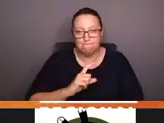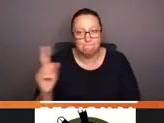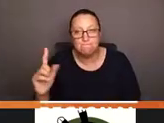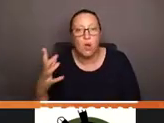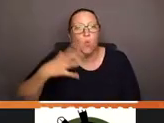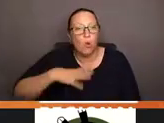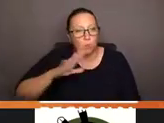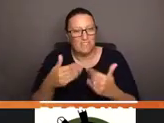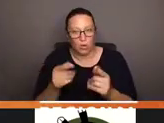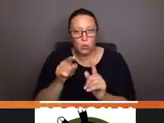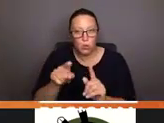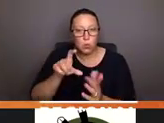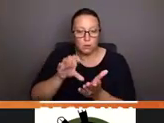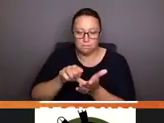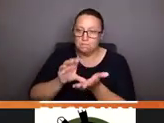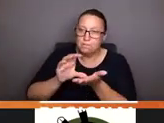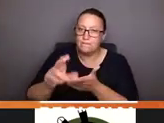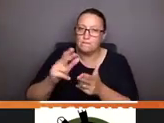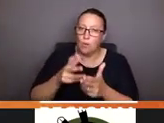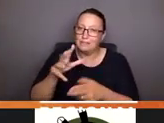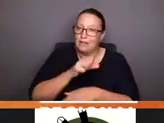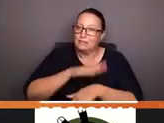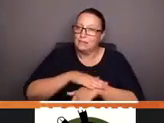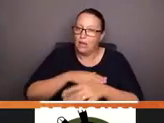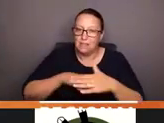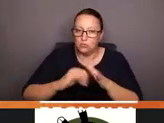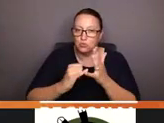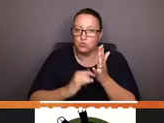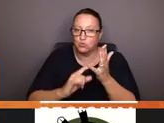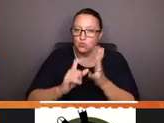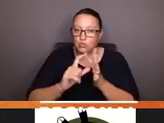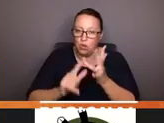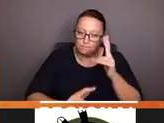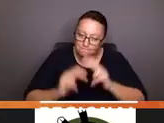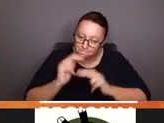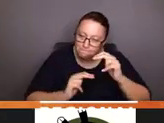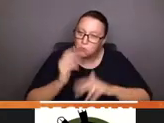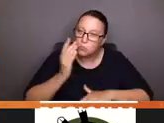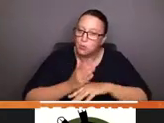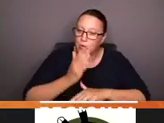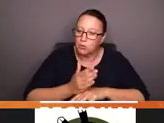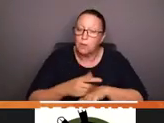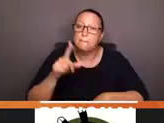providing you with funds to spend time in your studio or develop work. The majority of your